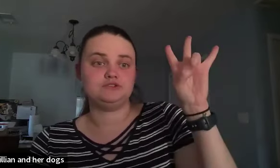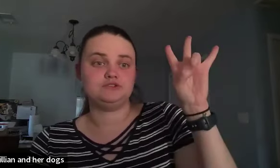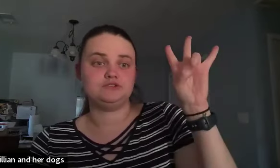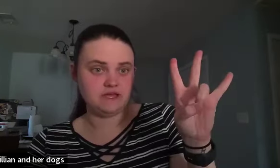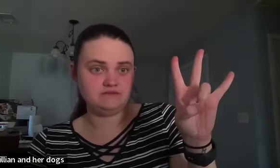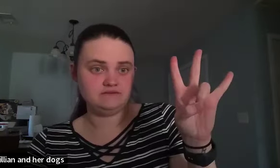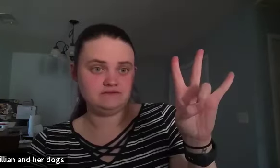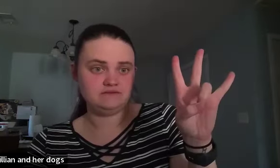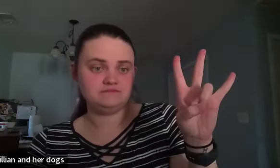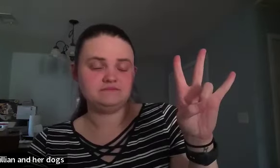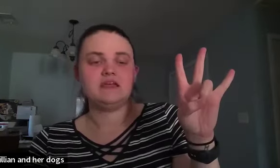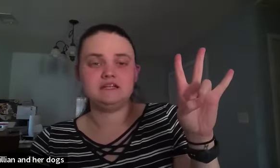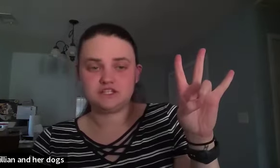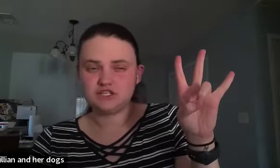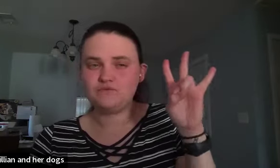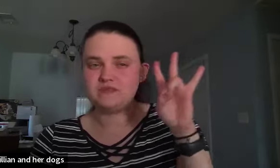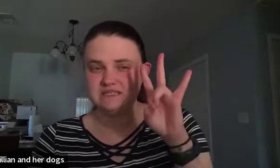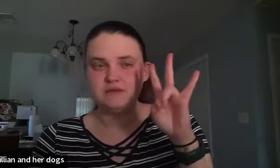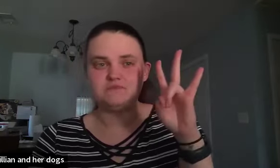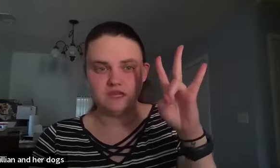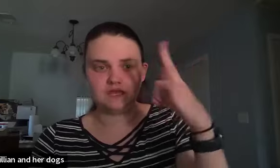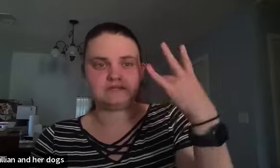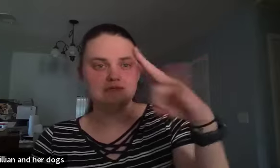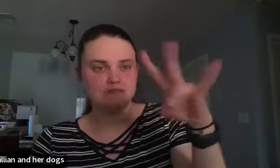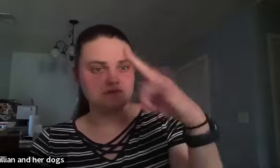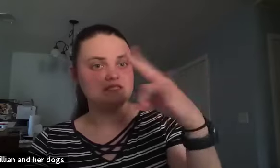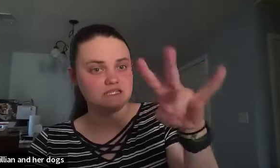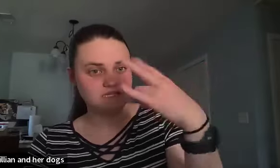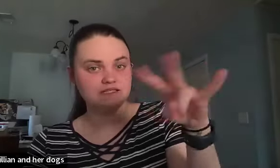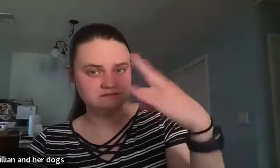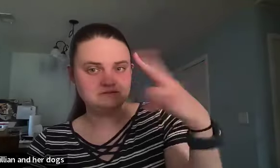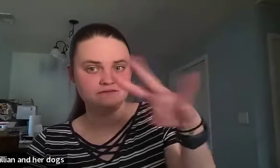your 7, and it's going to do the same thing. 17